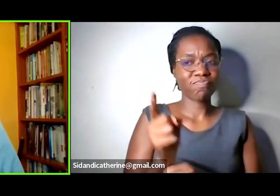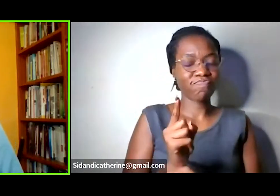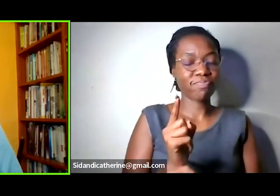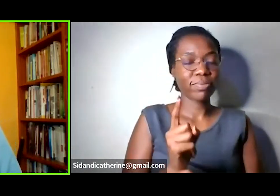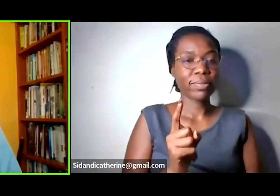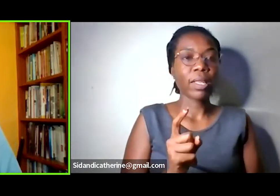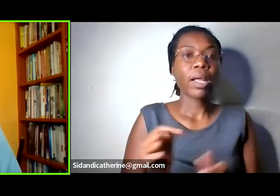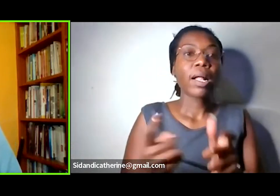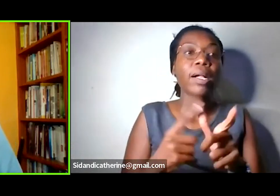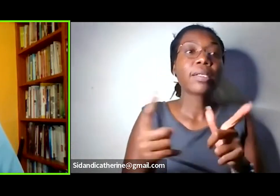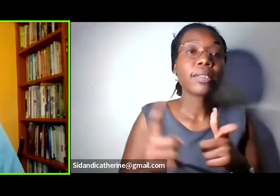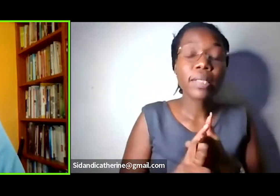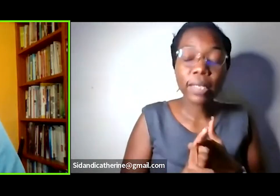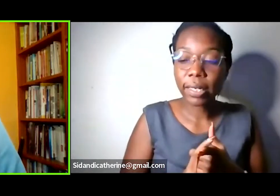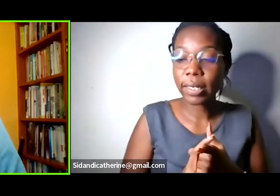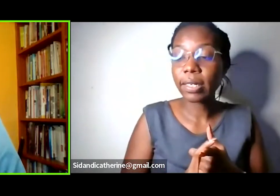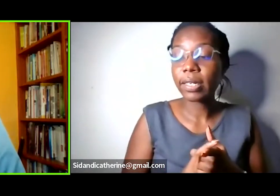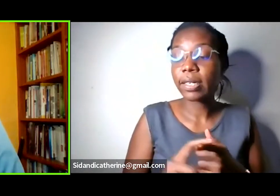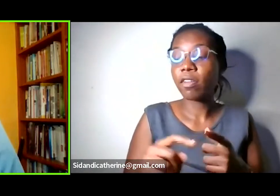want to know whether you are the one for me.